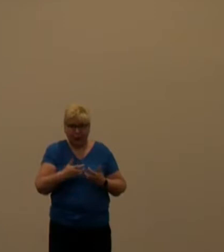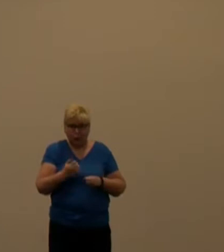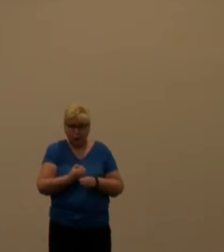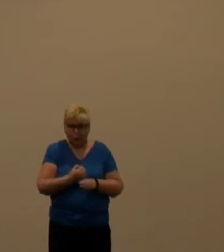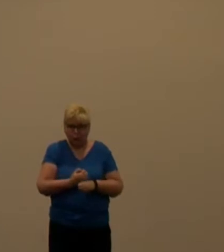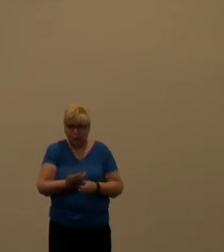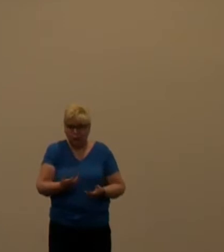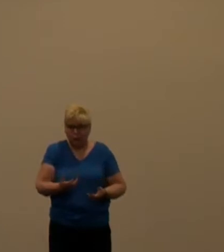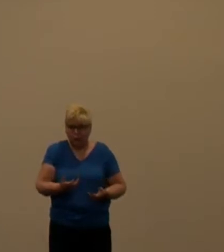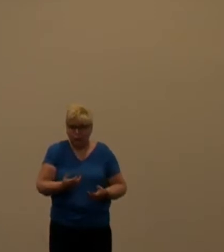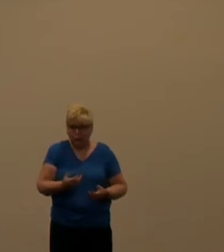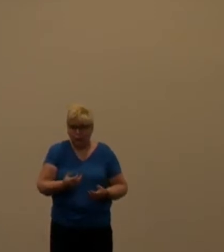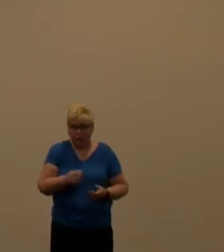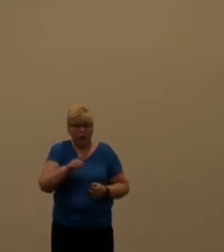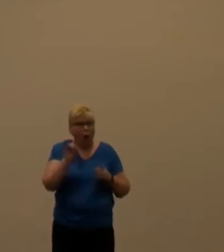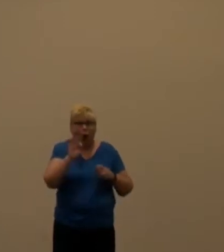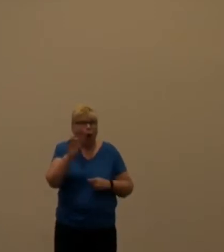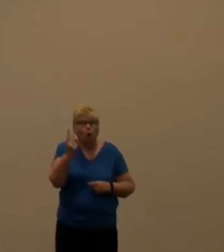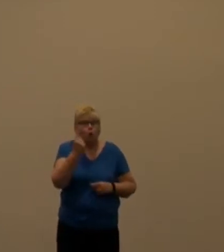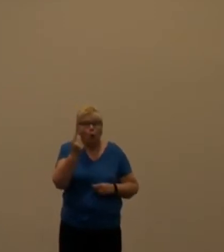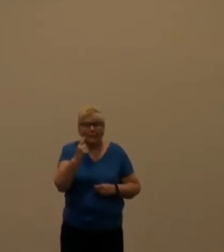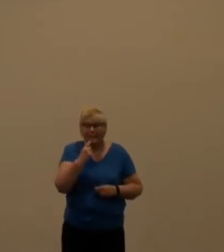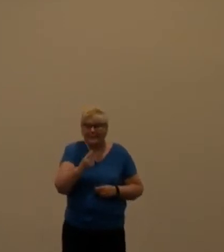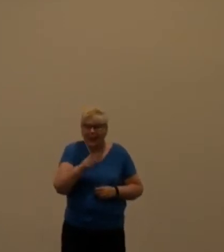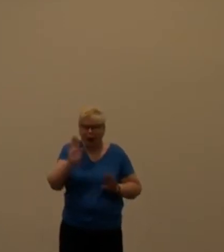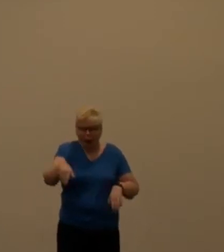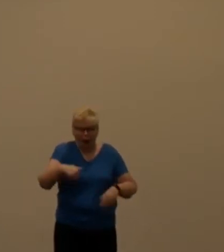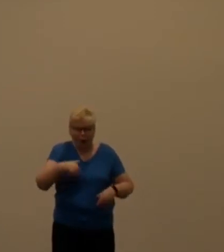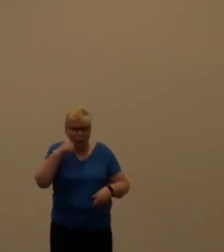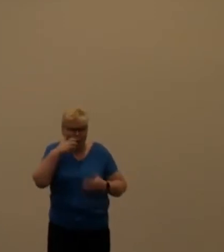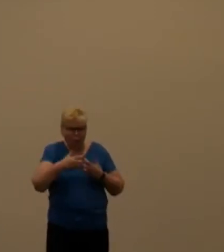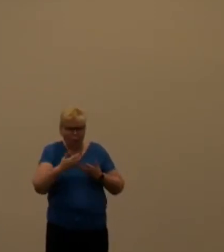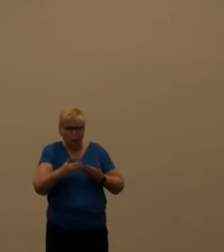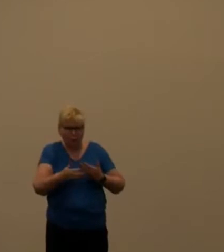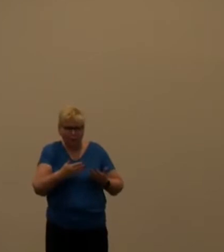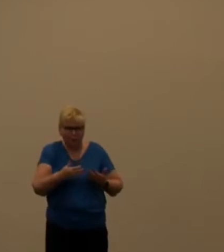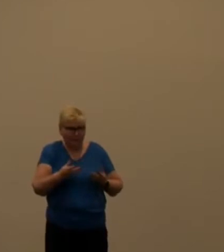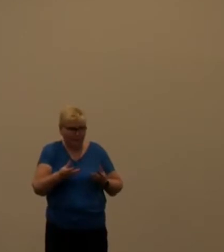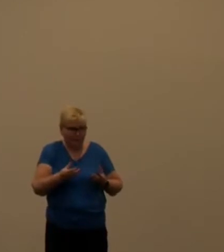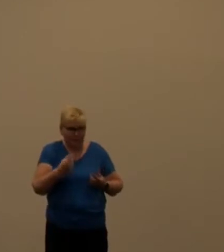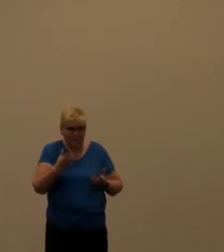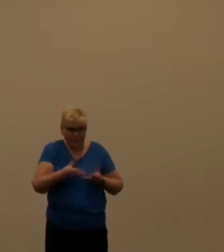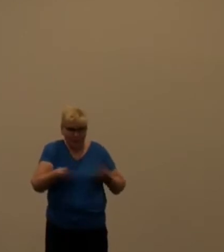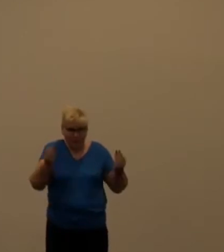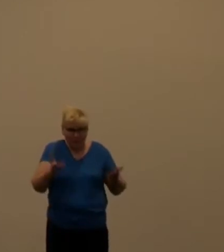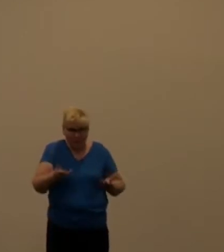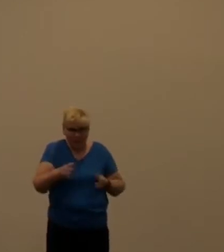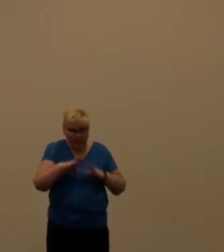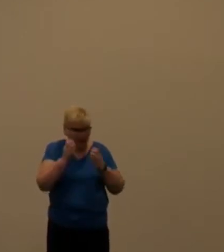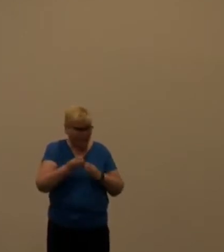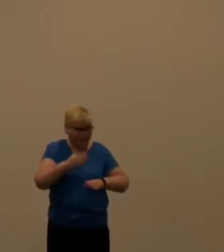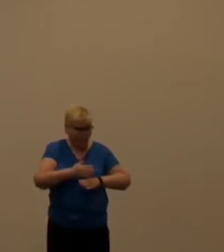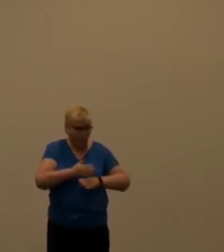pardon. No one said, yeah, we have nothing left from 2011. All code has been updated, everything's